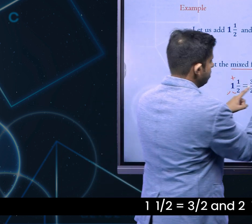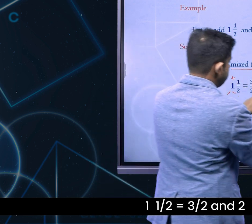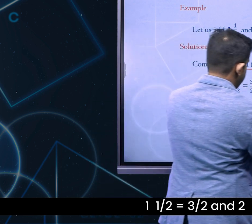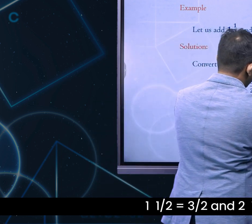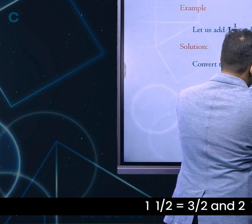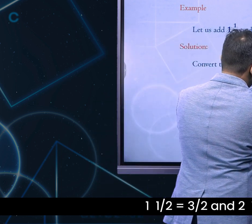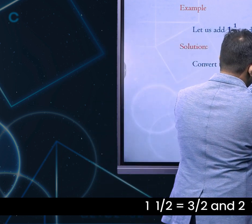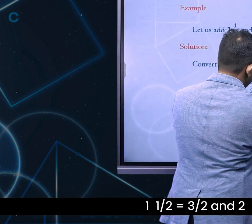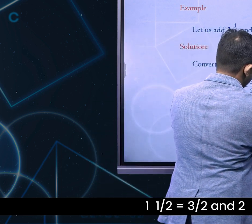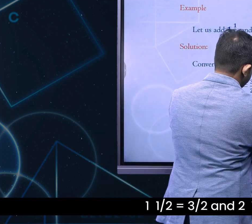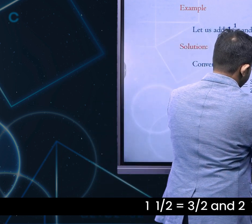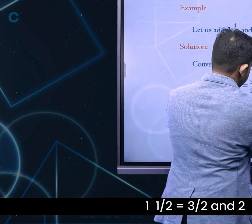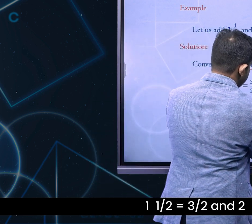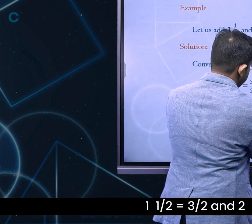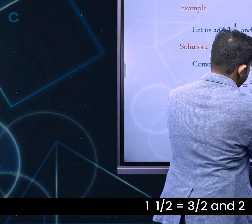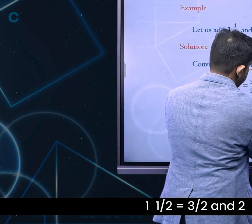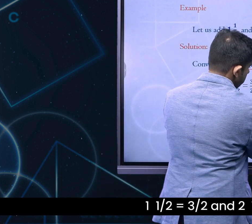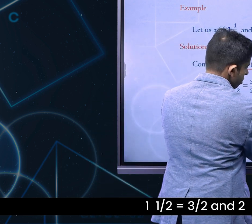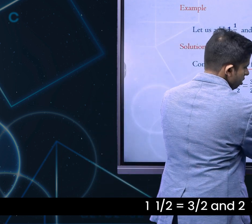And 2 by 2 is equal to 5 by 2.